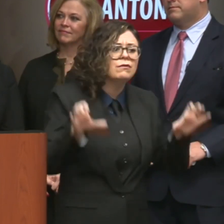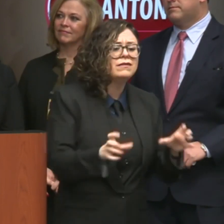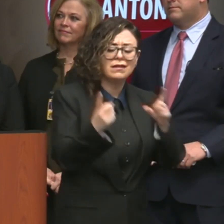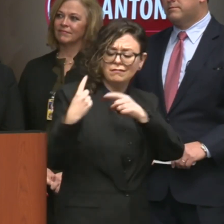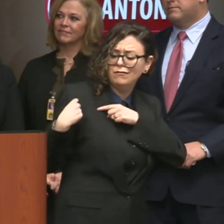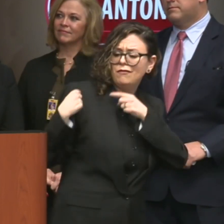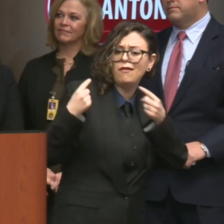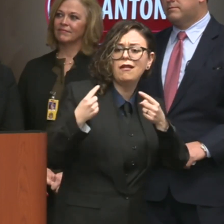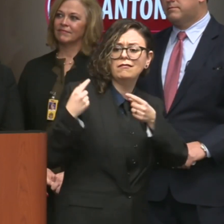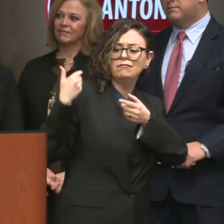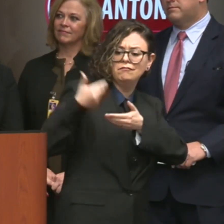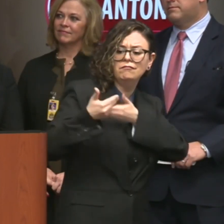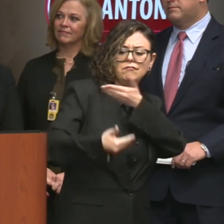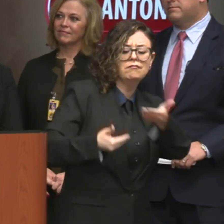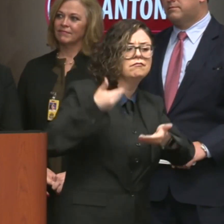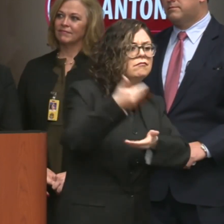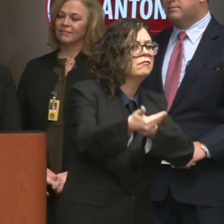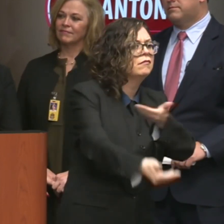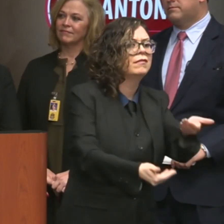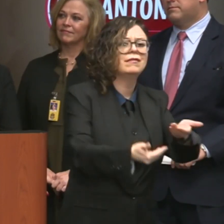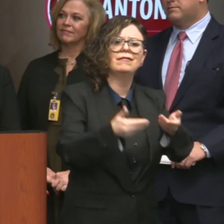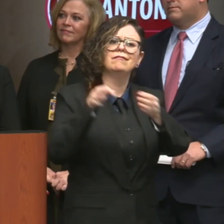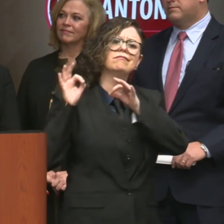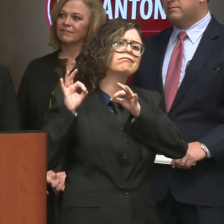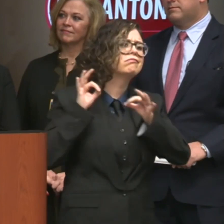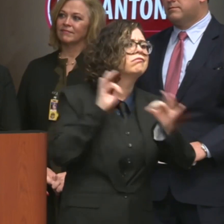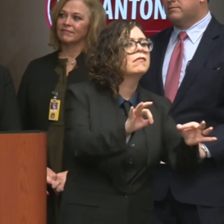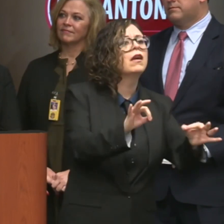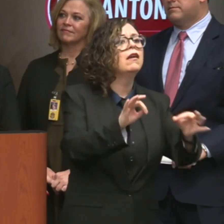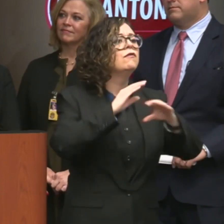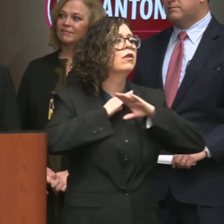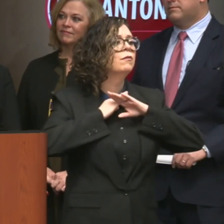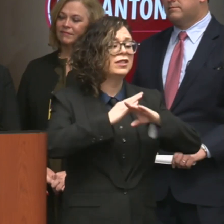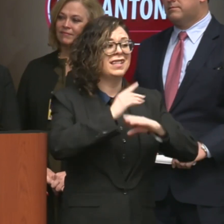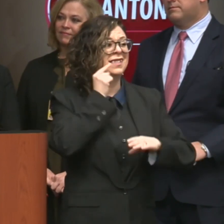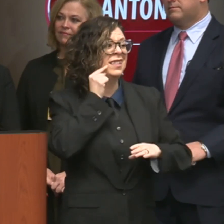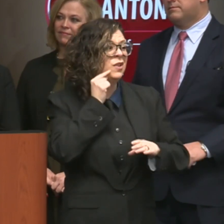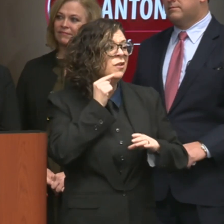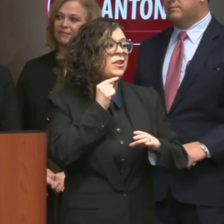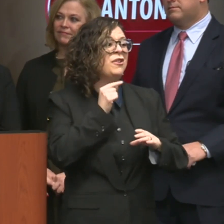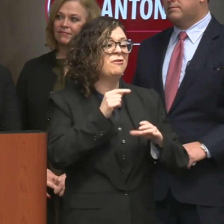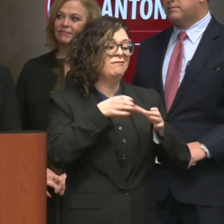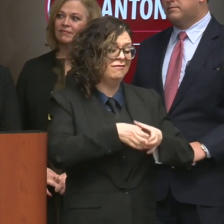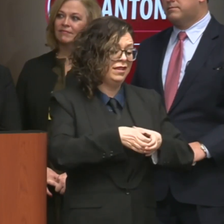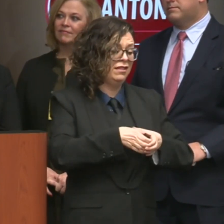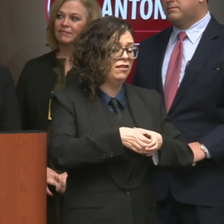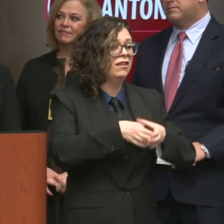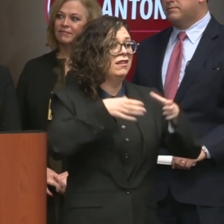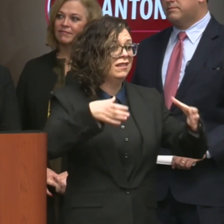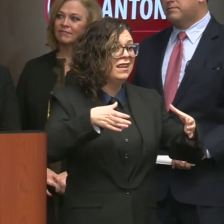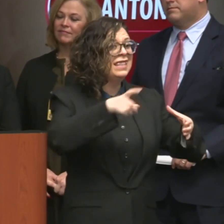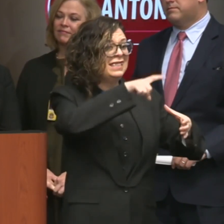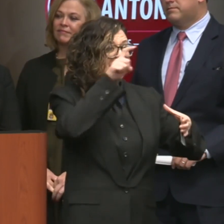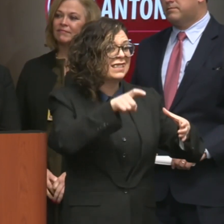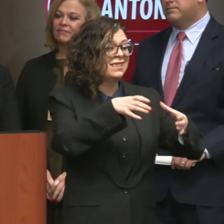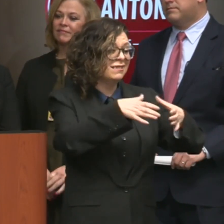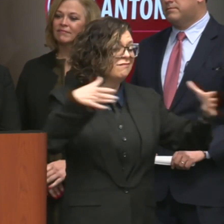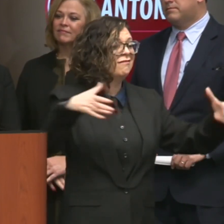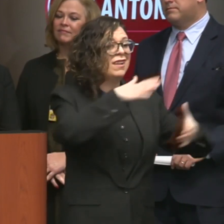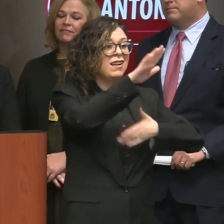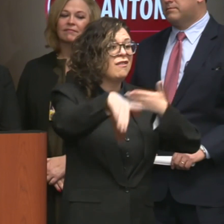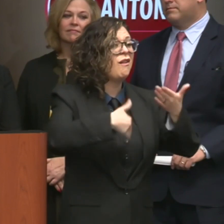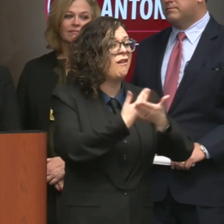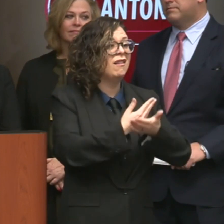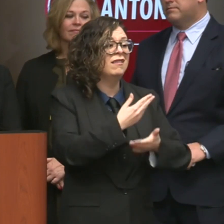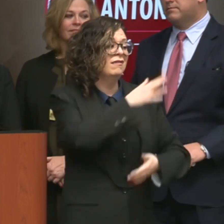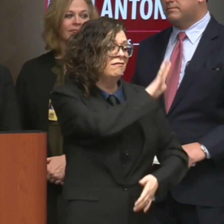are exactly those needed to protect San Antonio, Texas, and really the rest of the nation. So we can really feel confident that